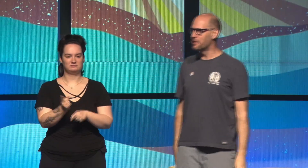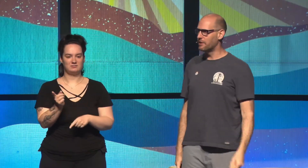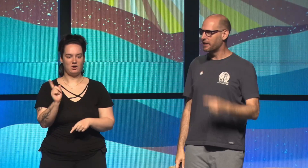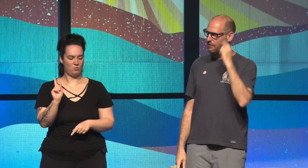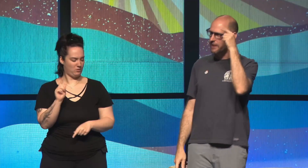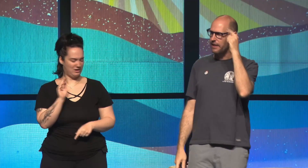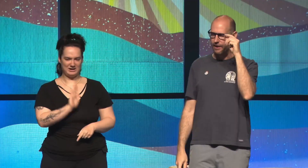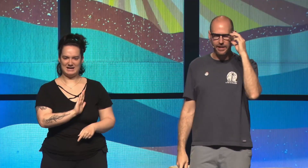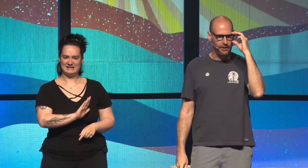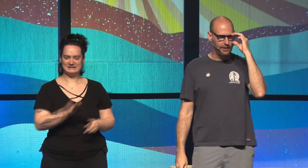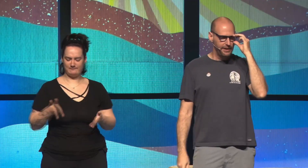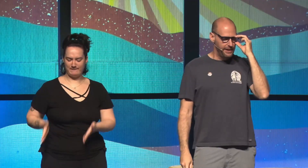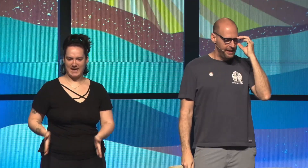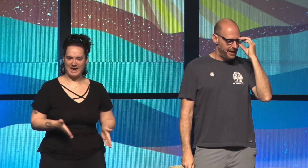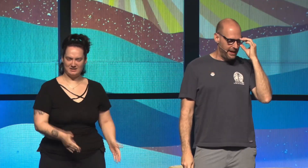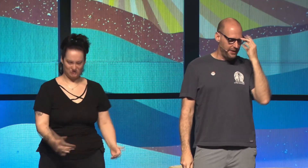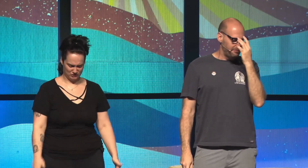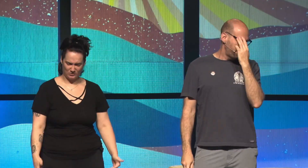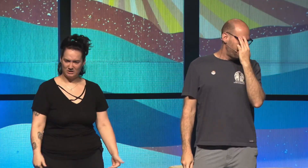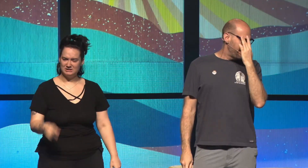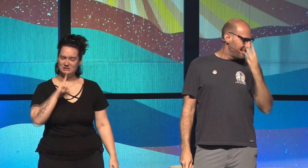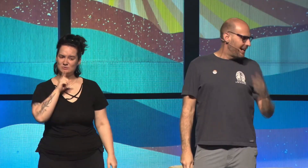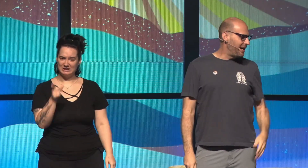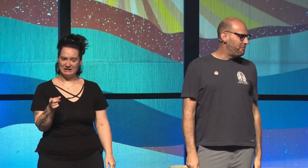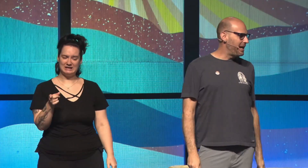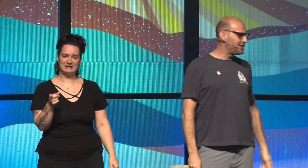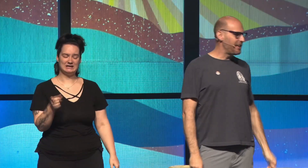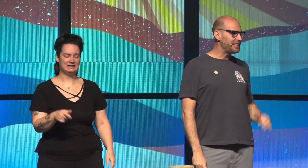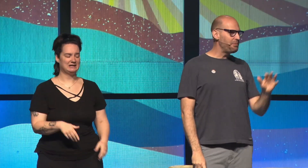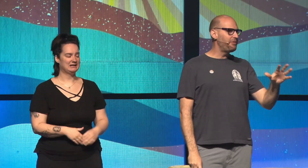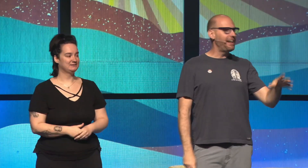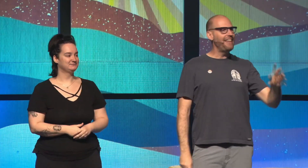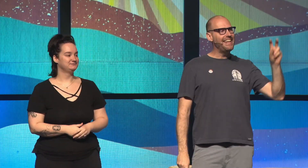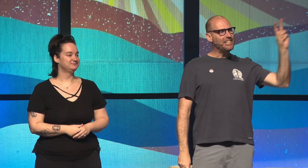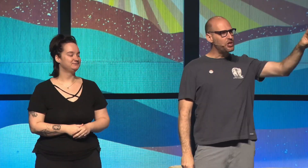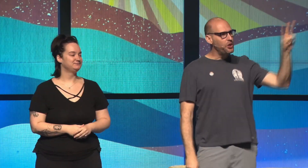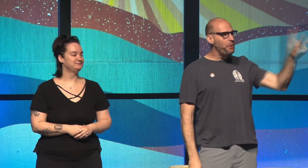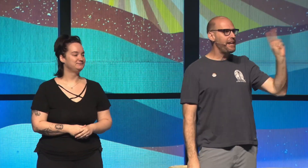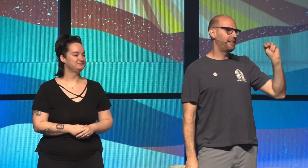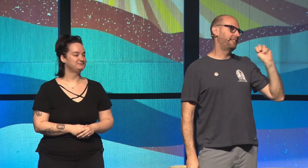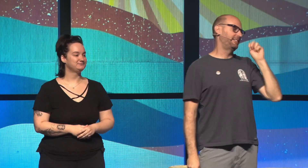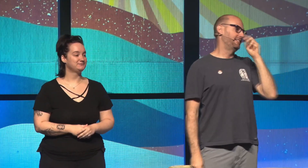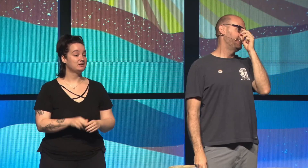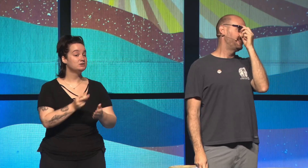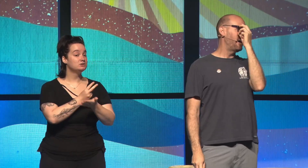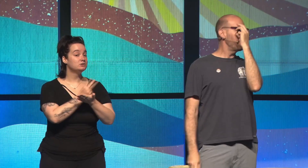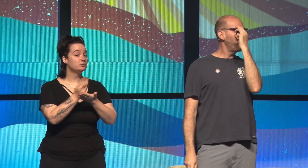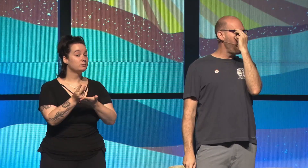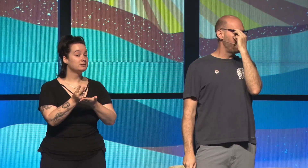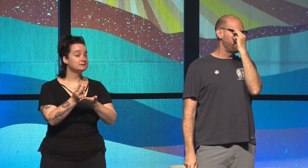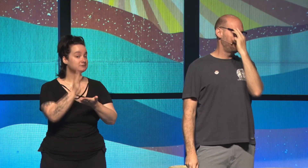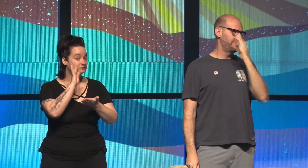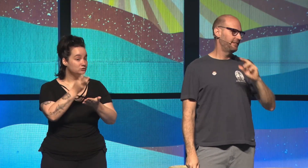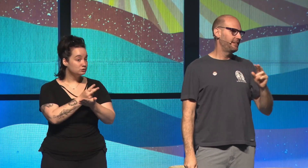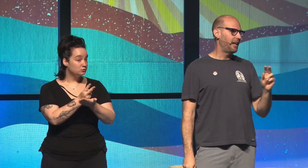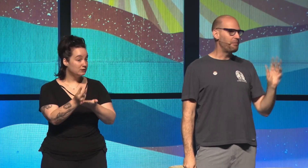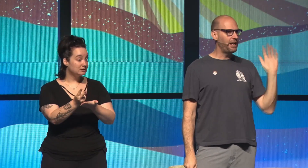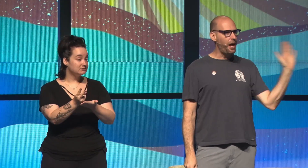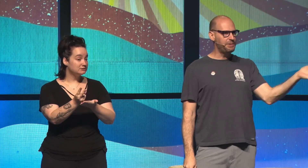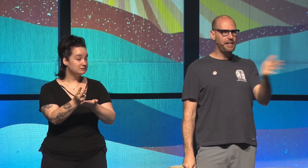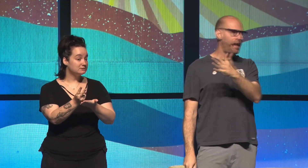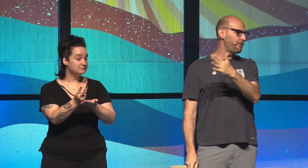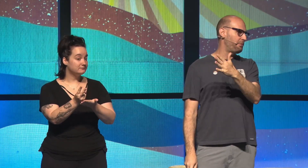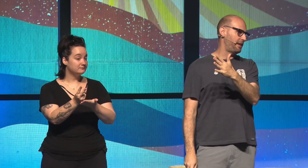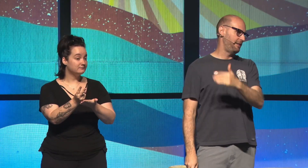That's what you're thinking right now. I know. And so that's going to be fun. And then in 2 weeks, tell your friends, I'm